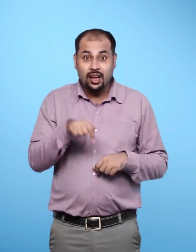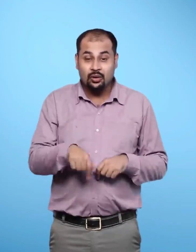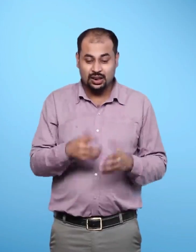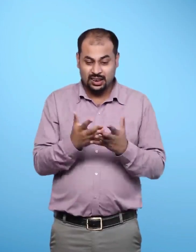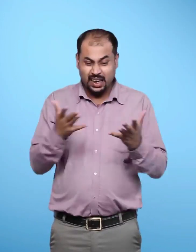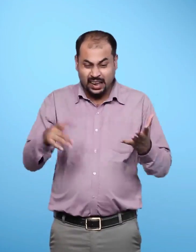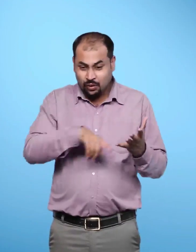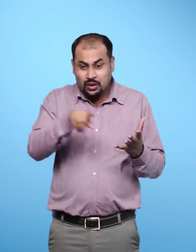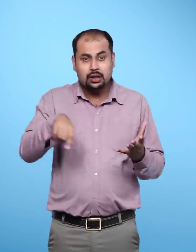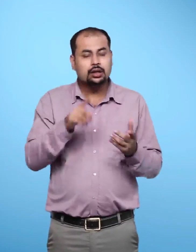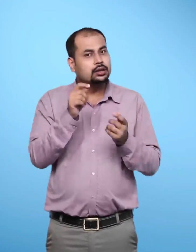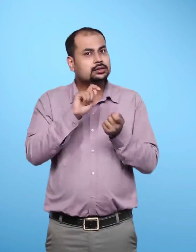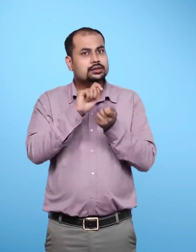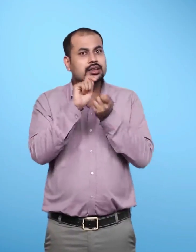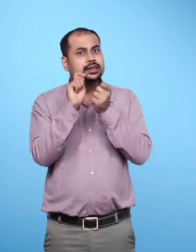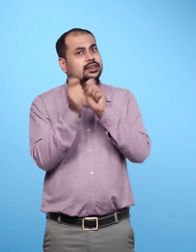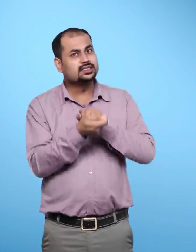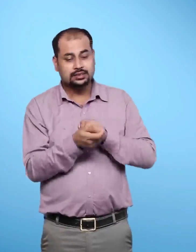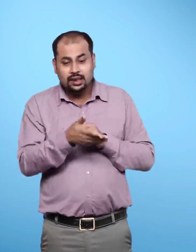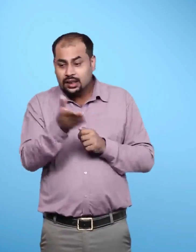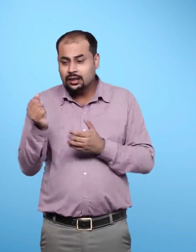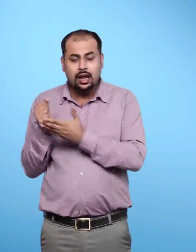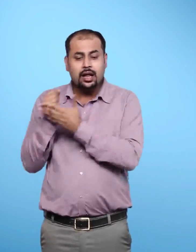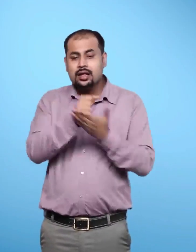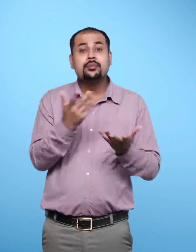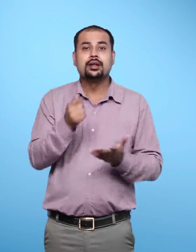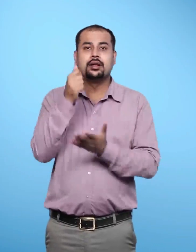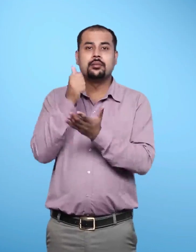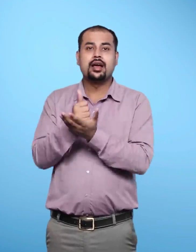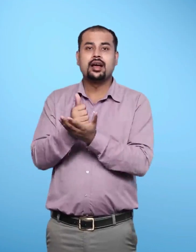Things are changing now, and their bank helps them.